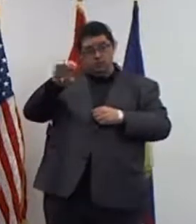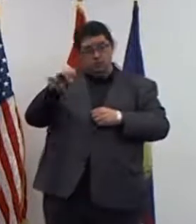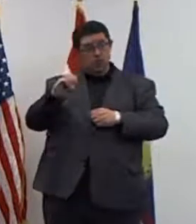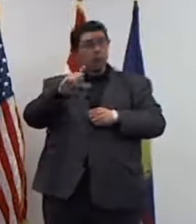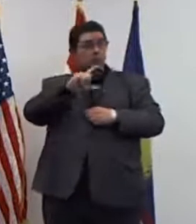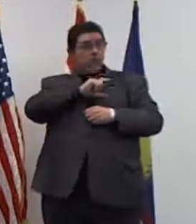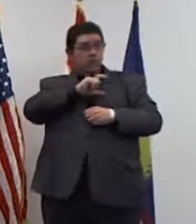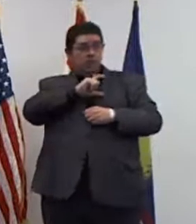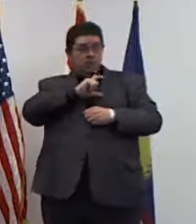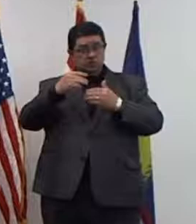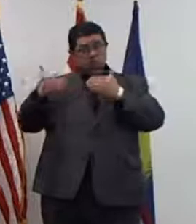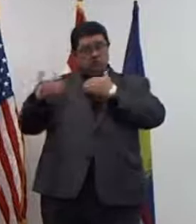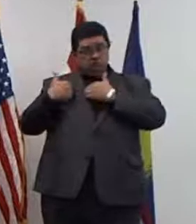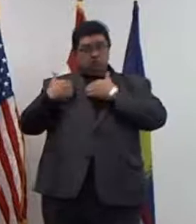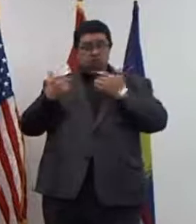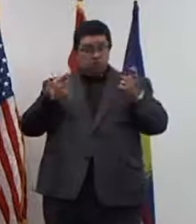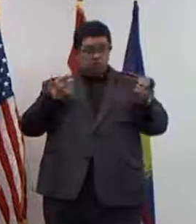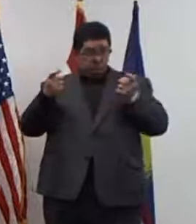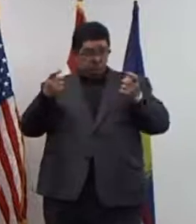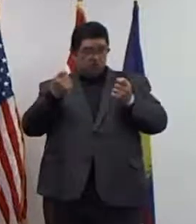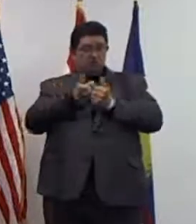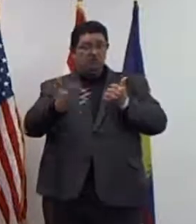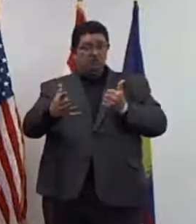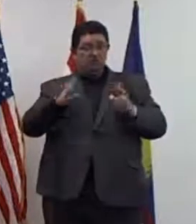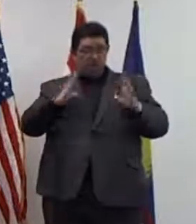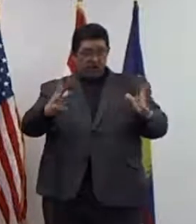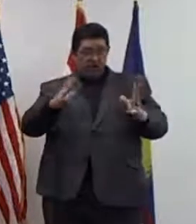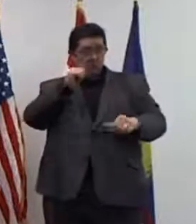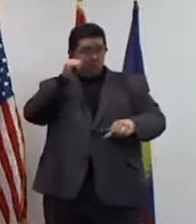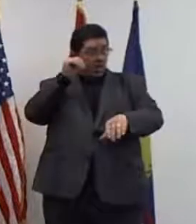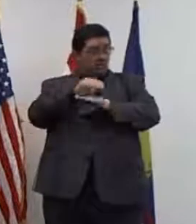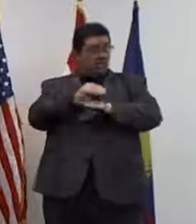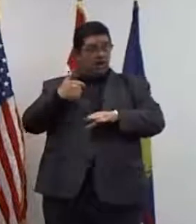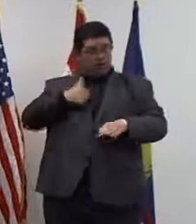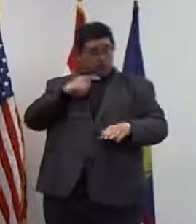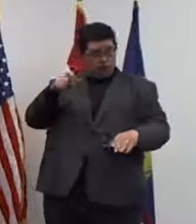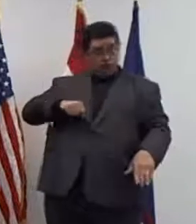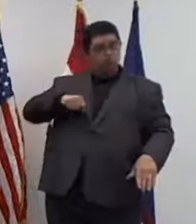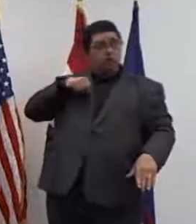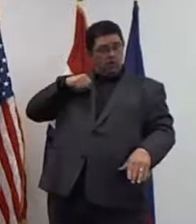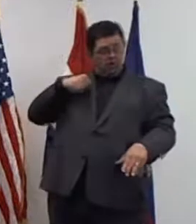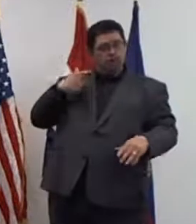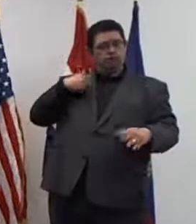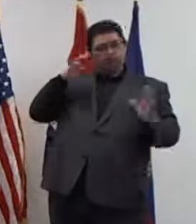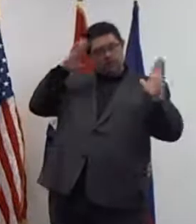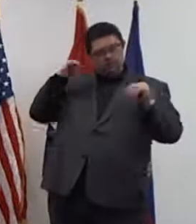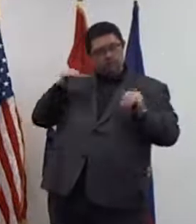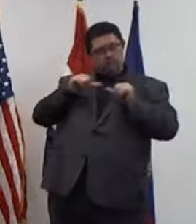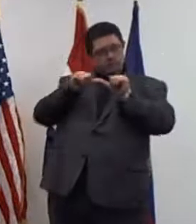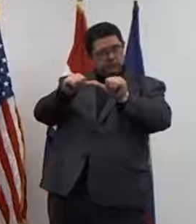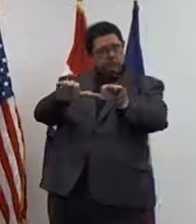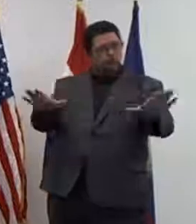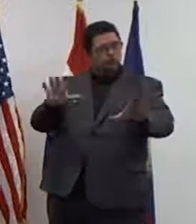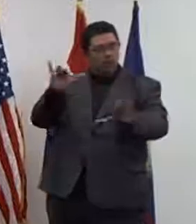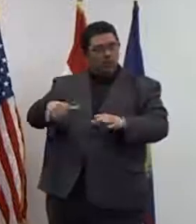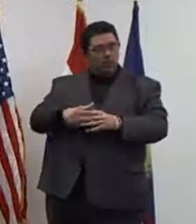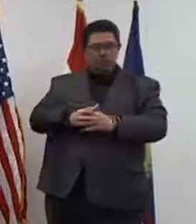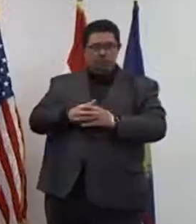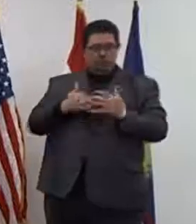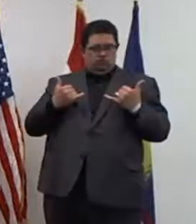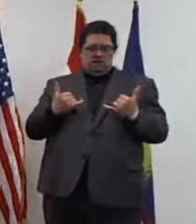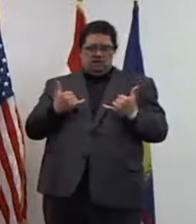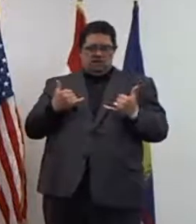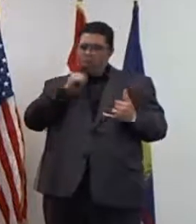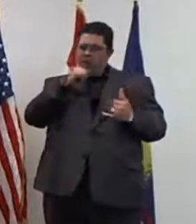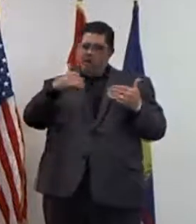managed everything last night just fine in a way that we should all be proud of, and I expect them to continue to do so, but at this point I don't have any